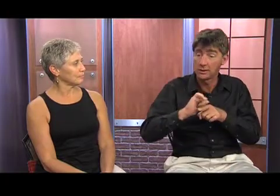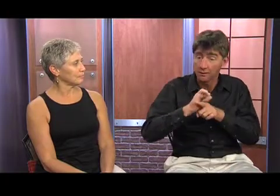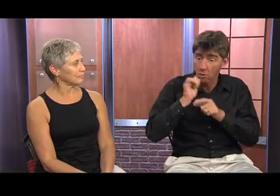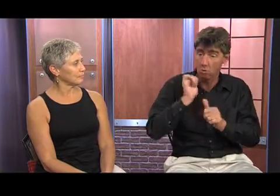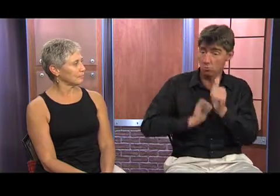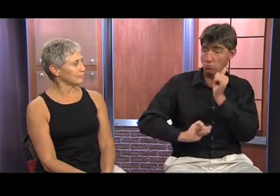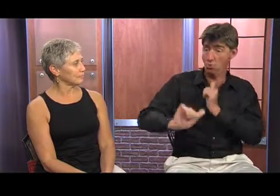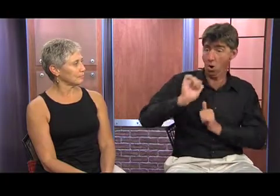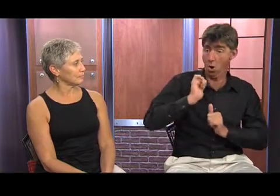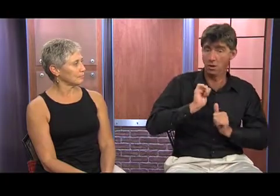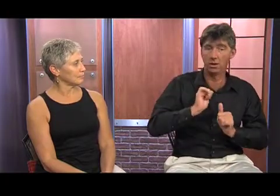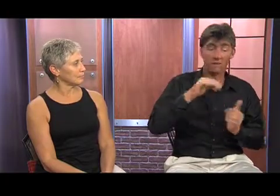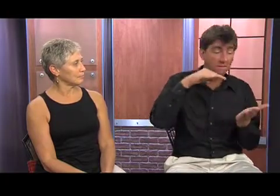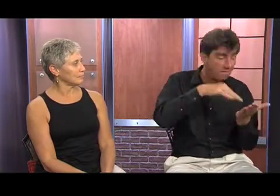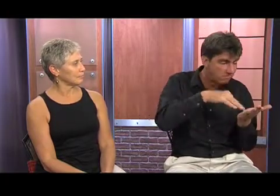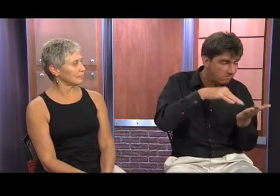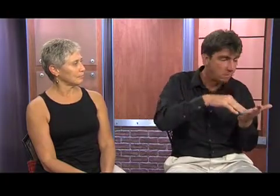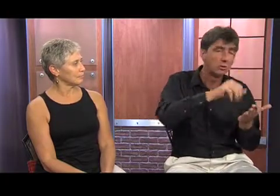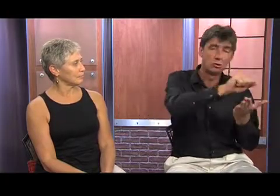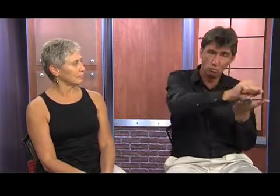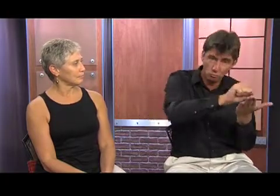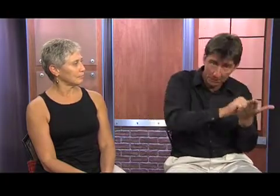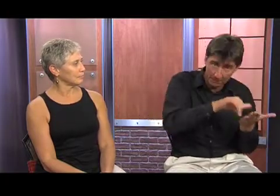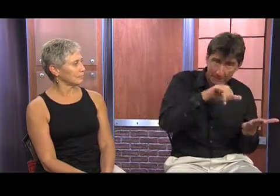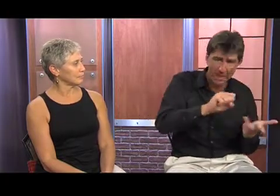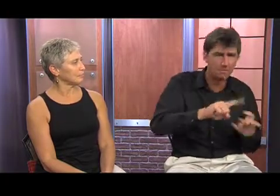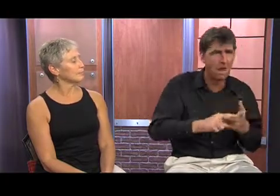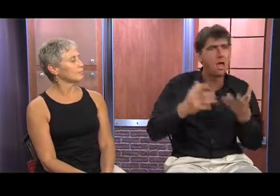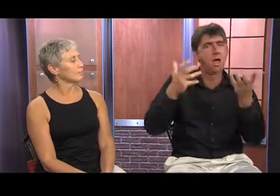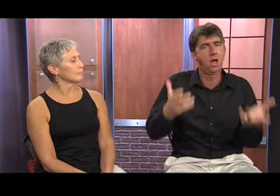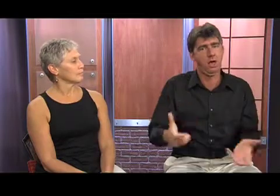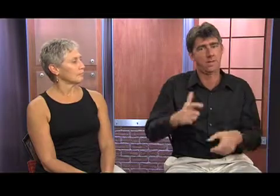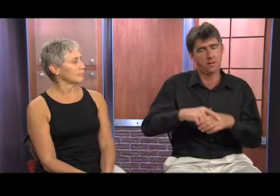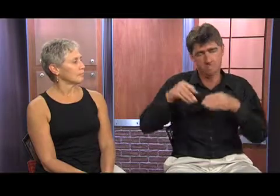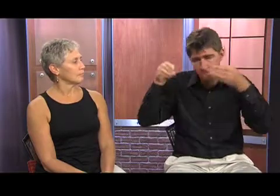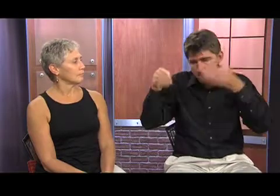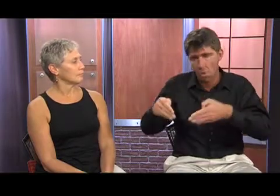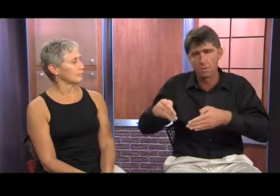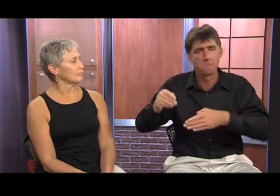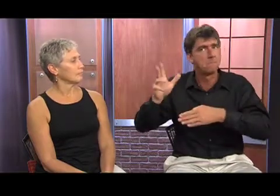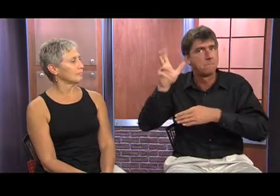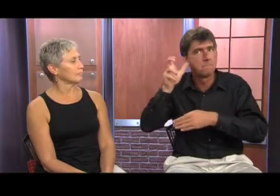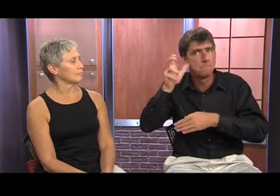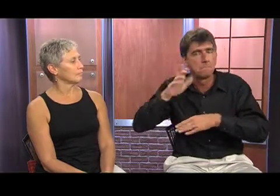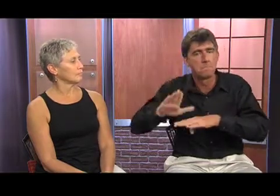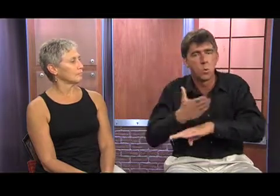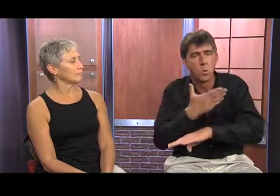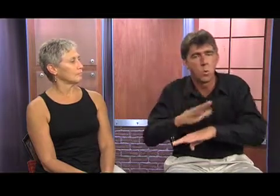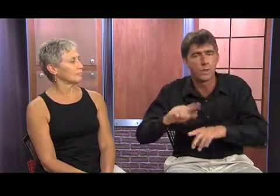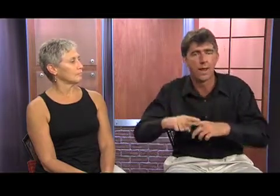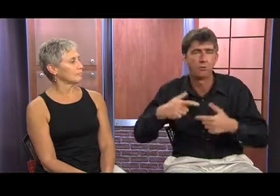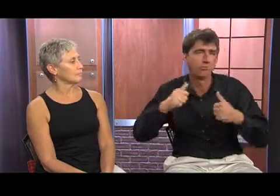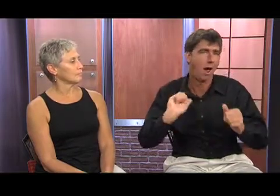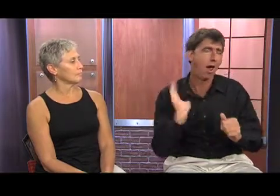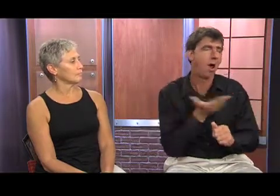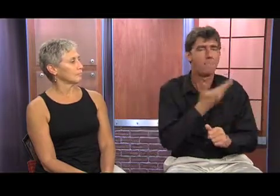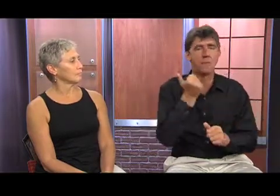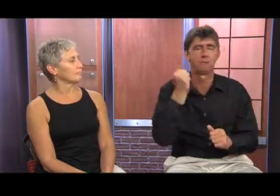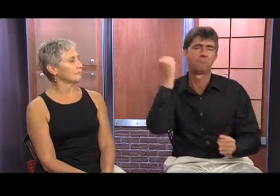our rehearsal time is focused on translating the music and trying our very best to come up with an artistic equivalent. It's an